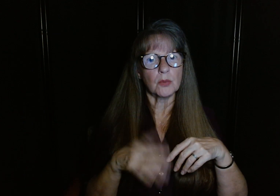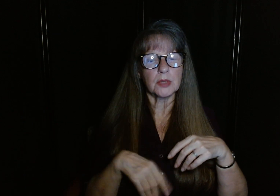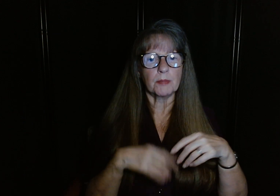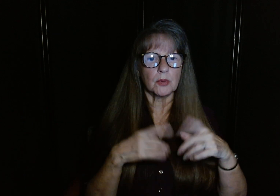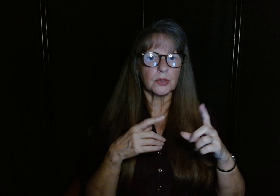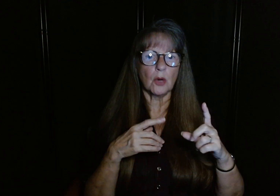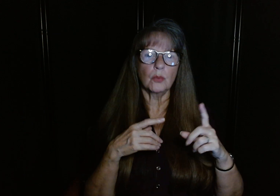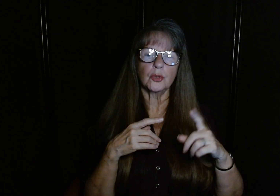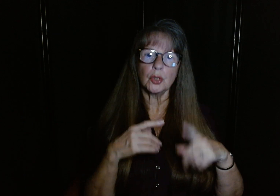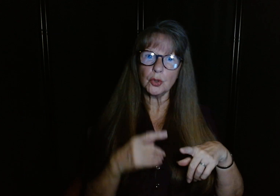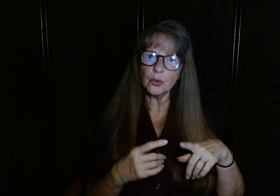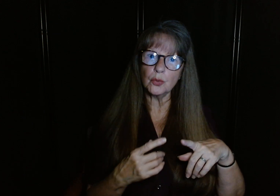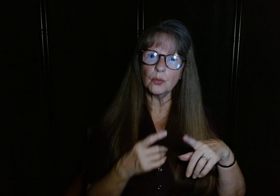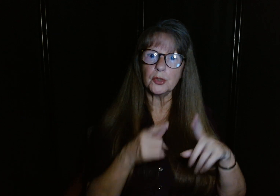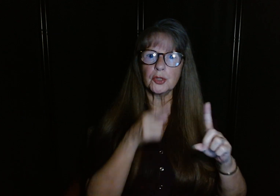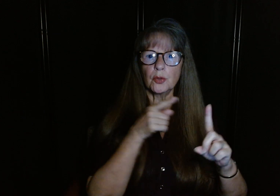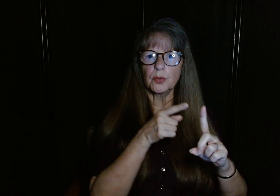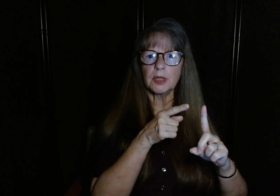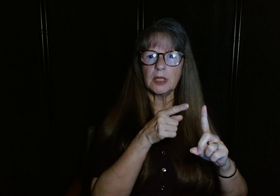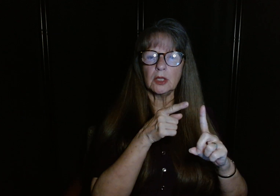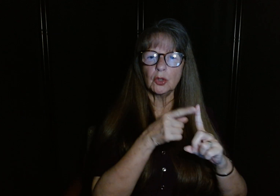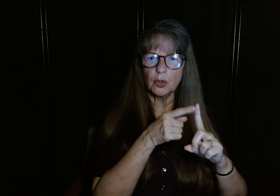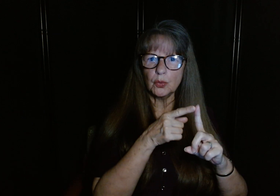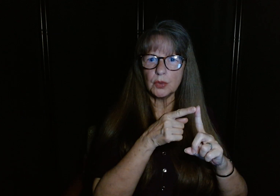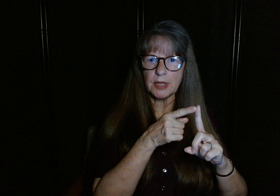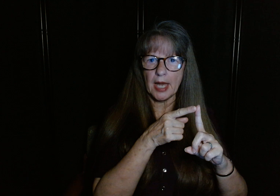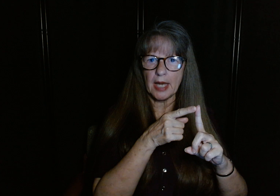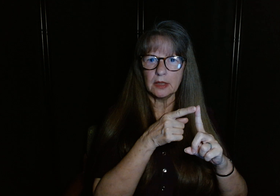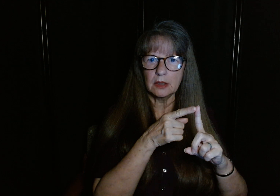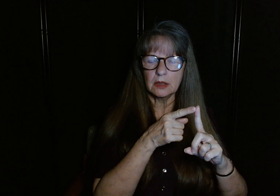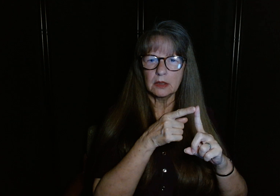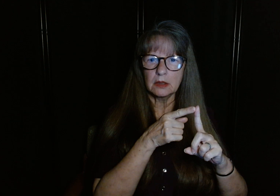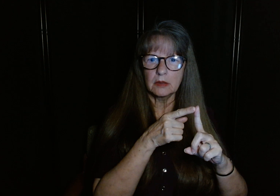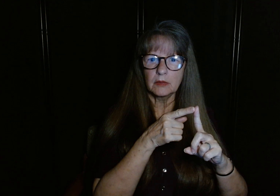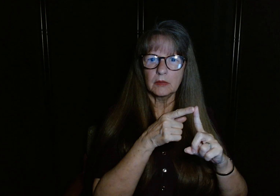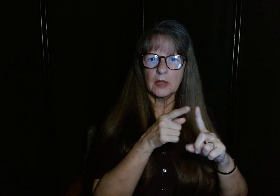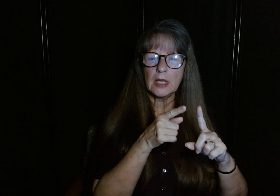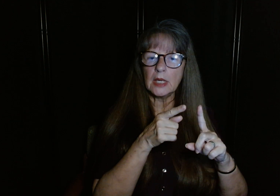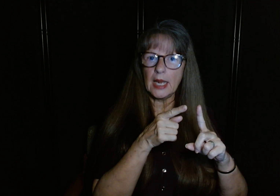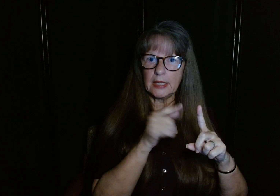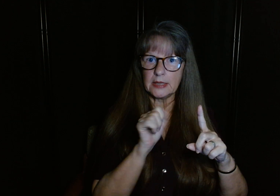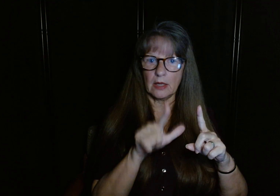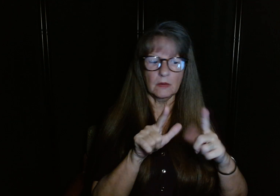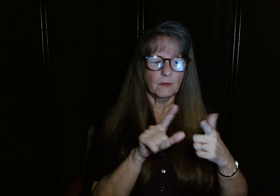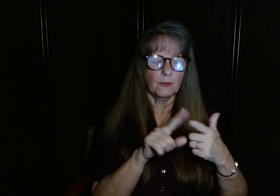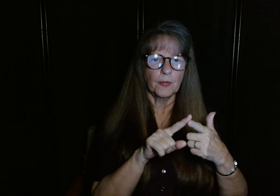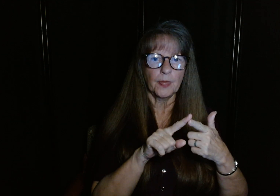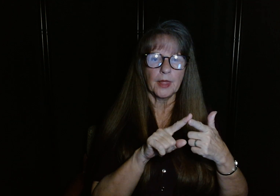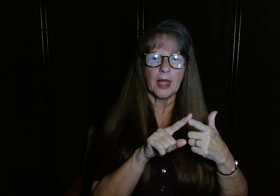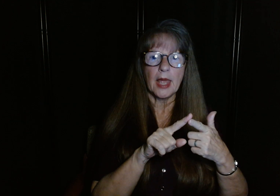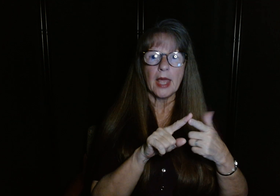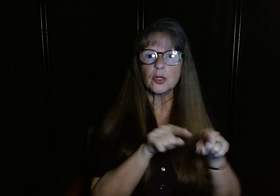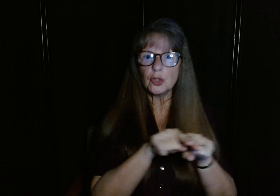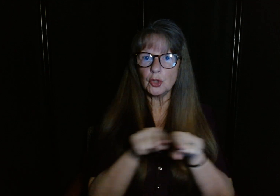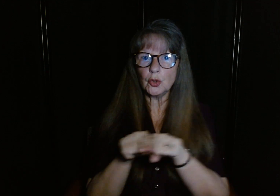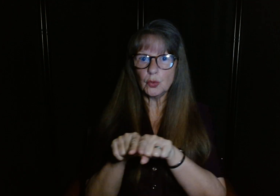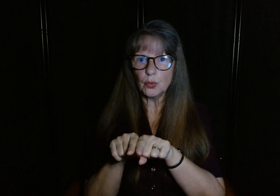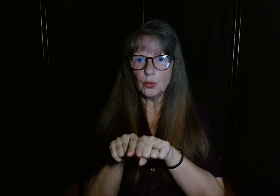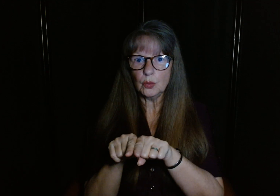simple. So two, which you don't really use that in ASL. Two,